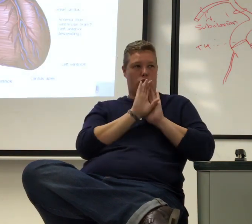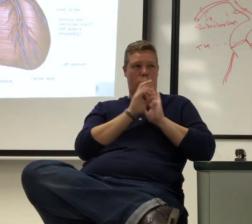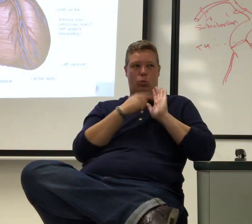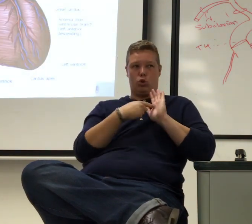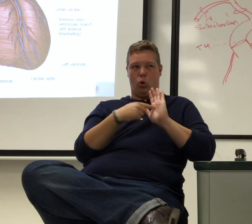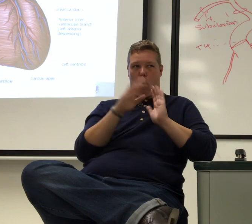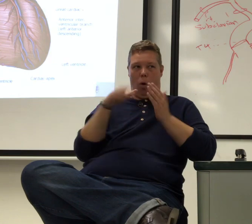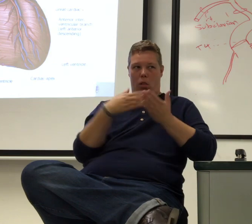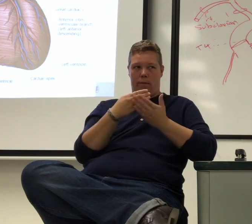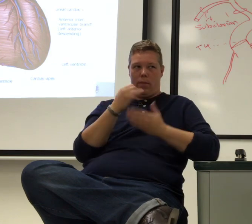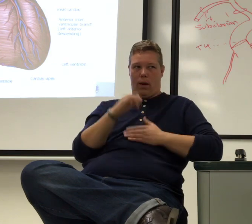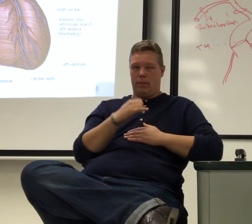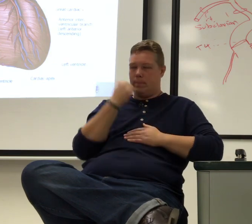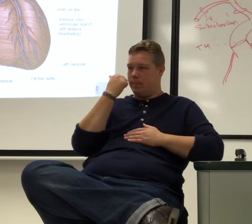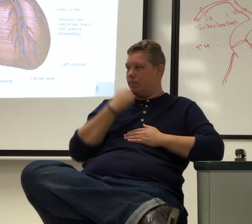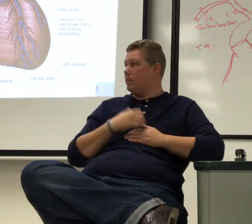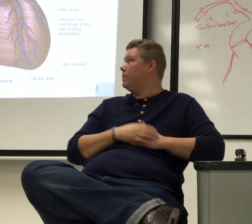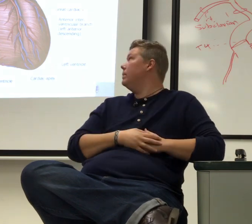others.